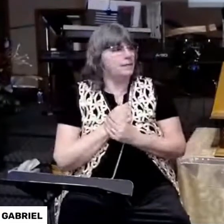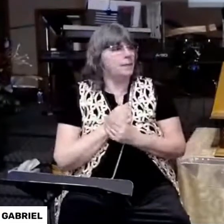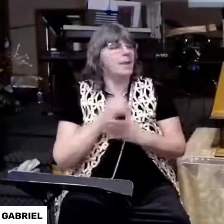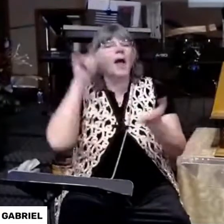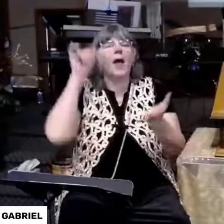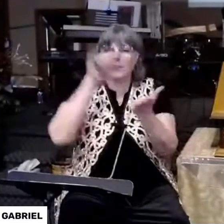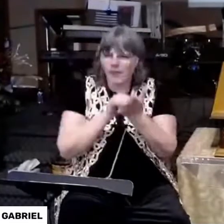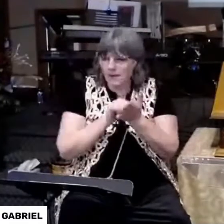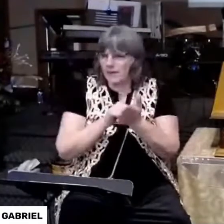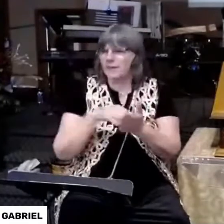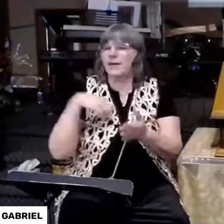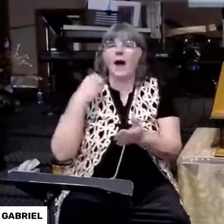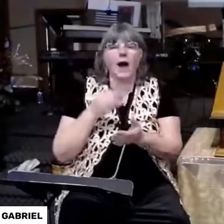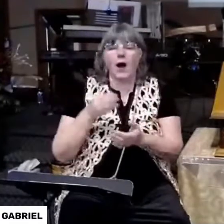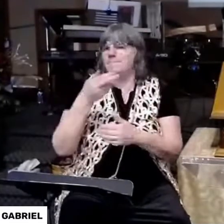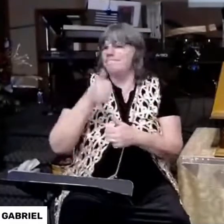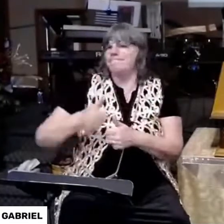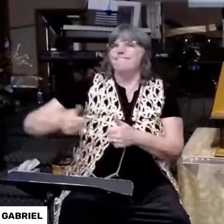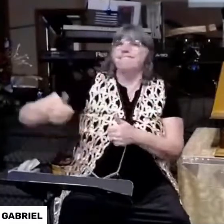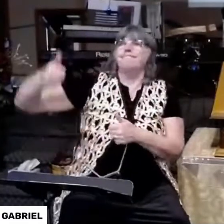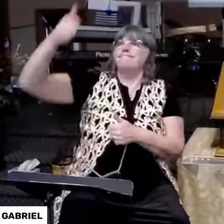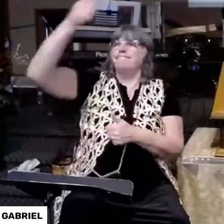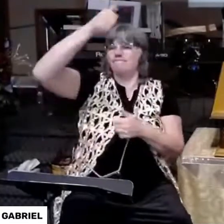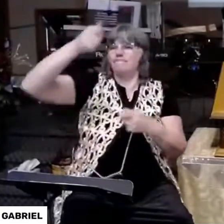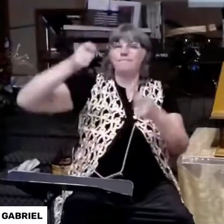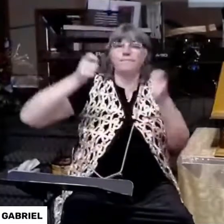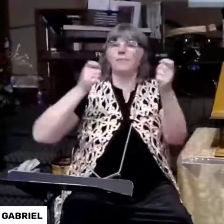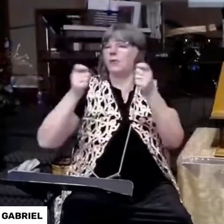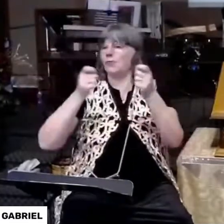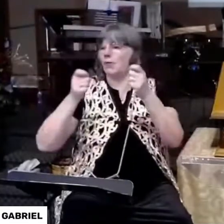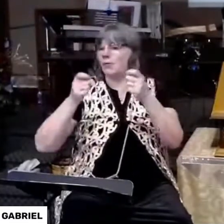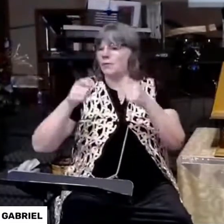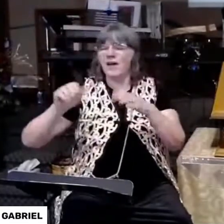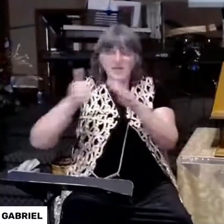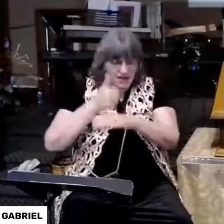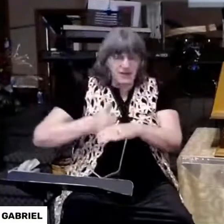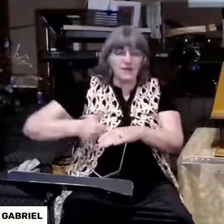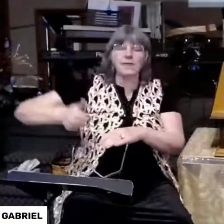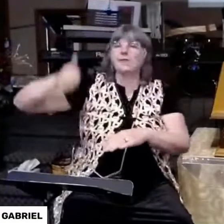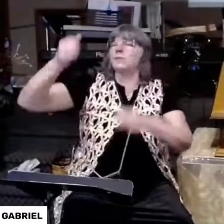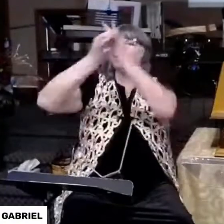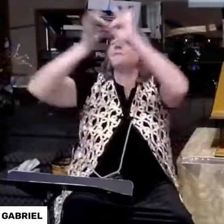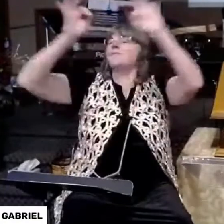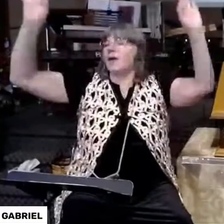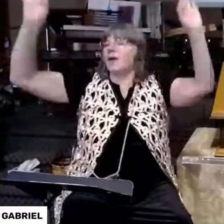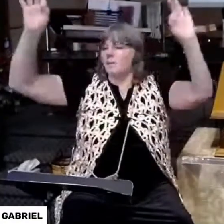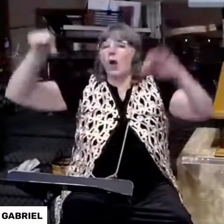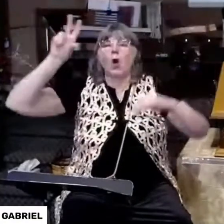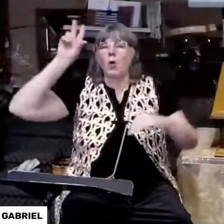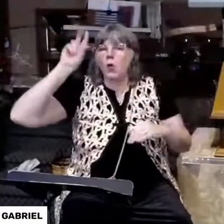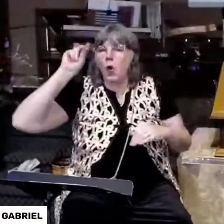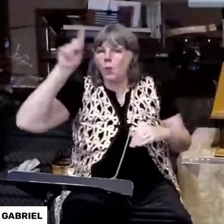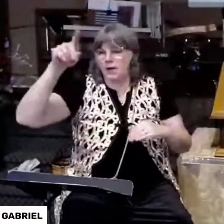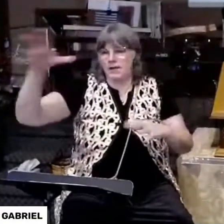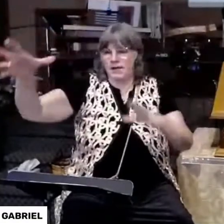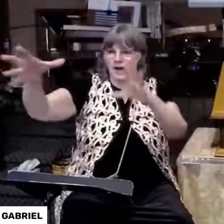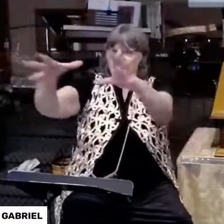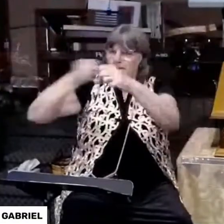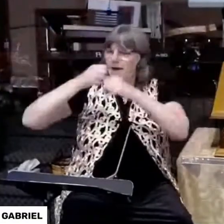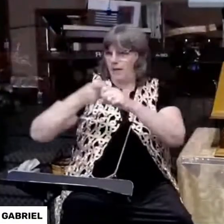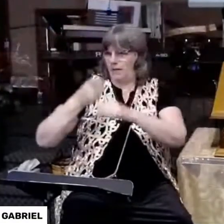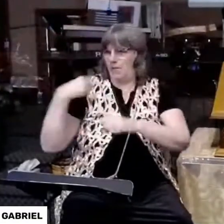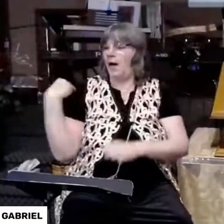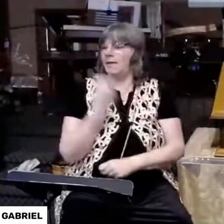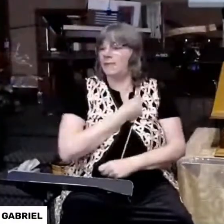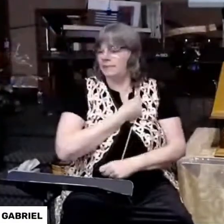ultimate control. This is our ultimate freedom. The one and only that no one can ever take away from